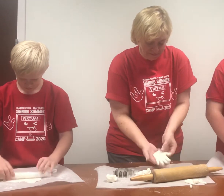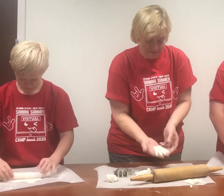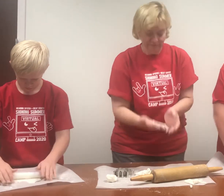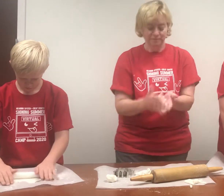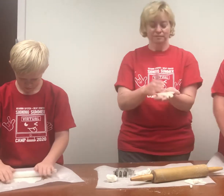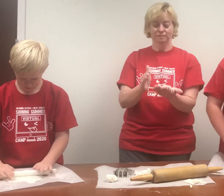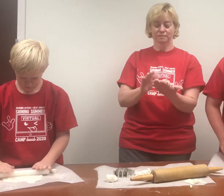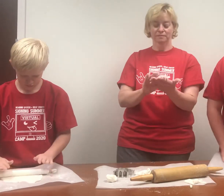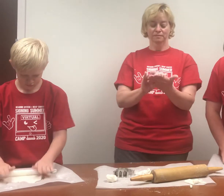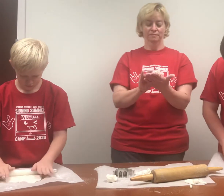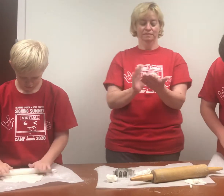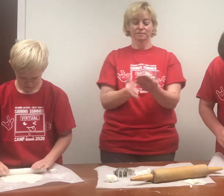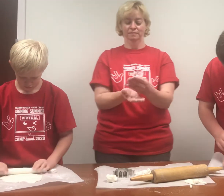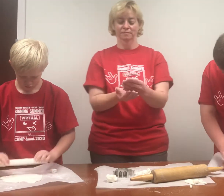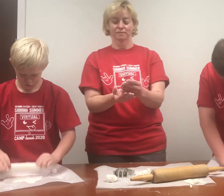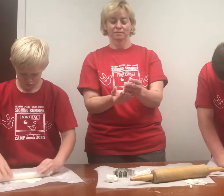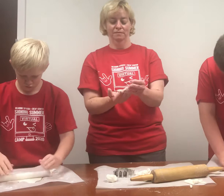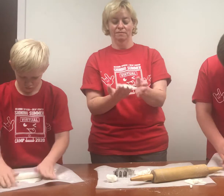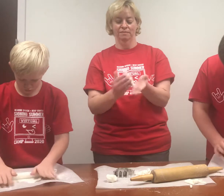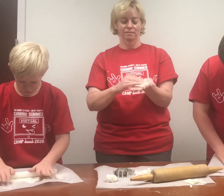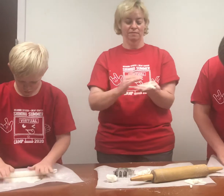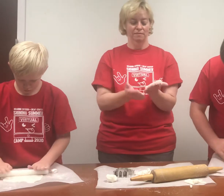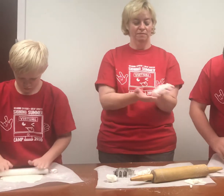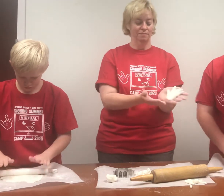And you can see that here is the hand.